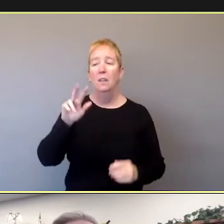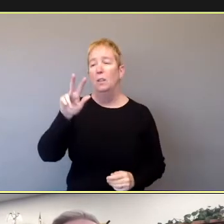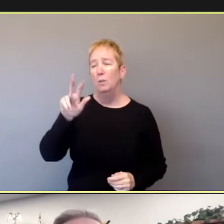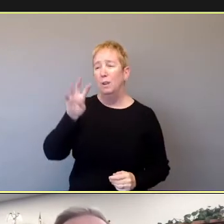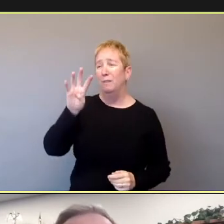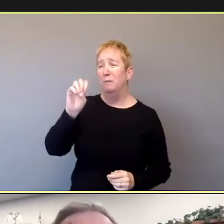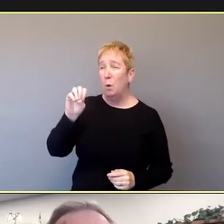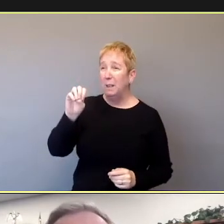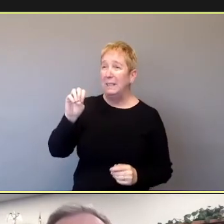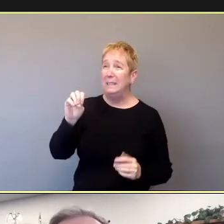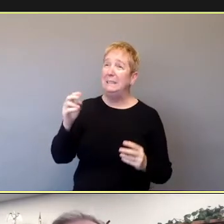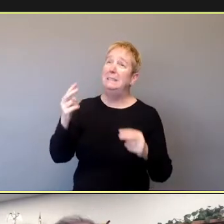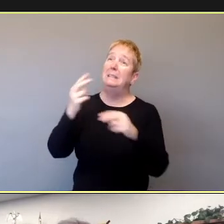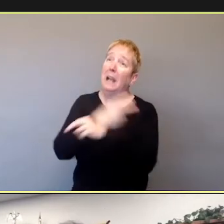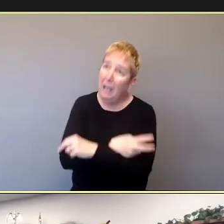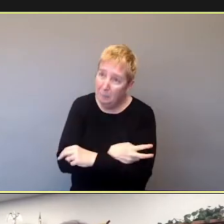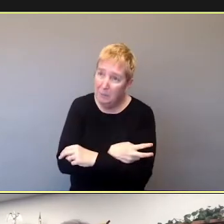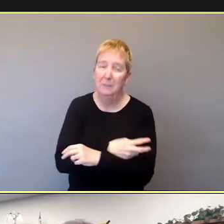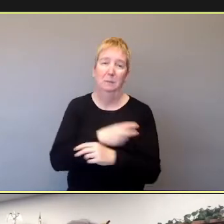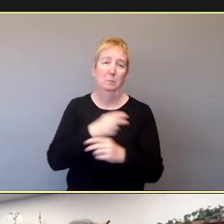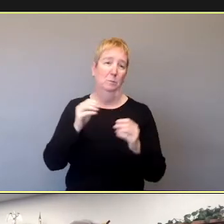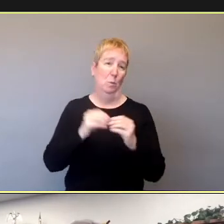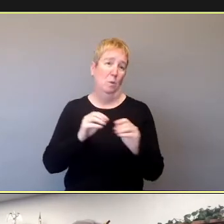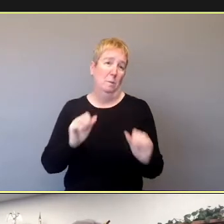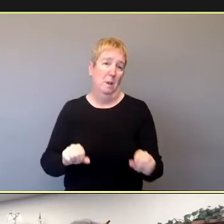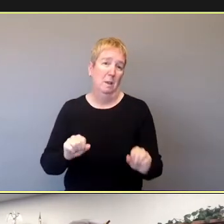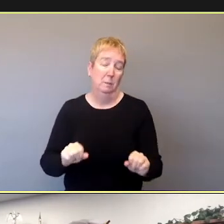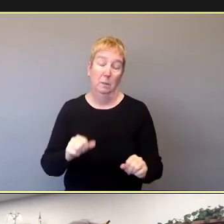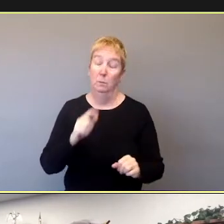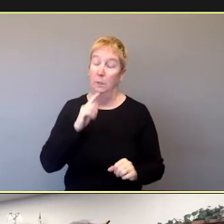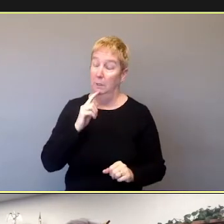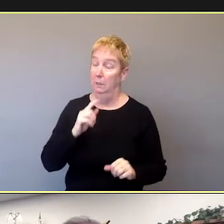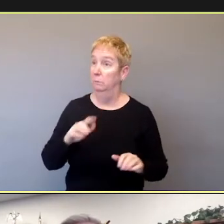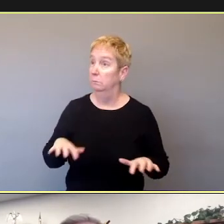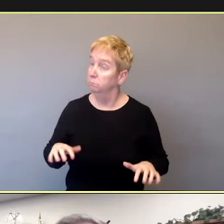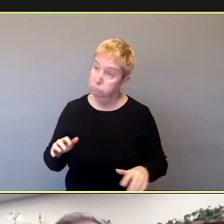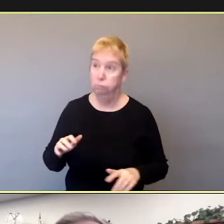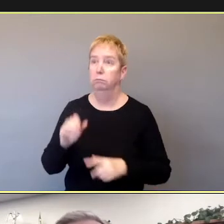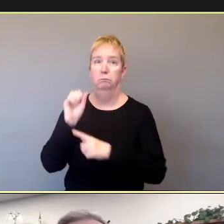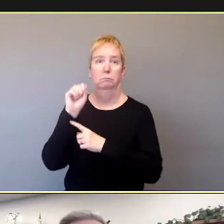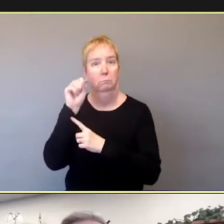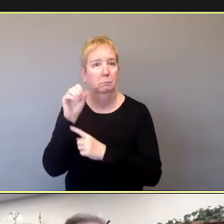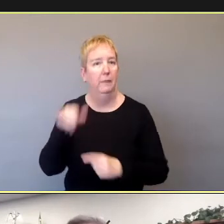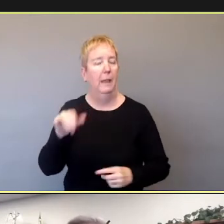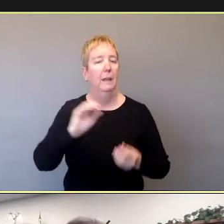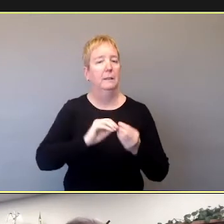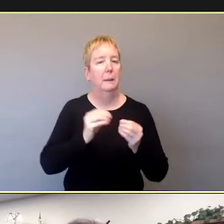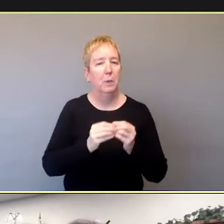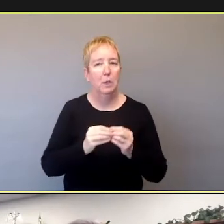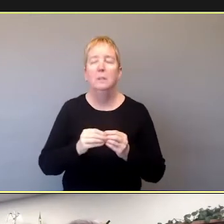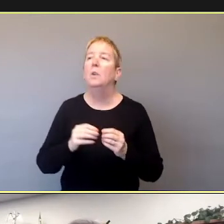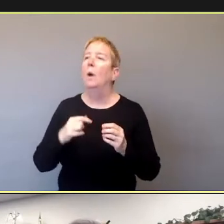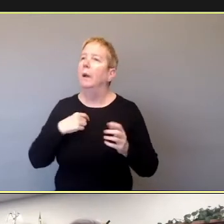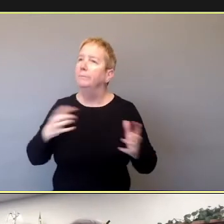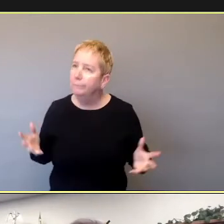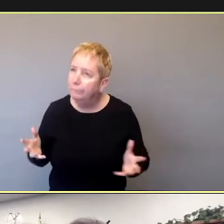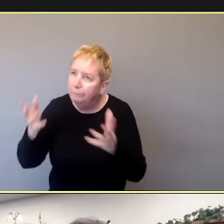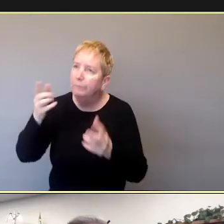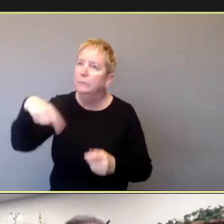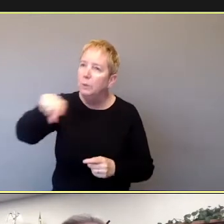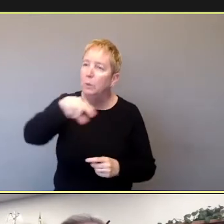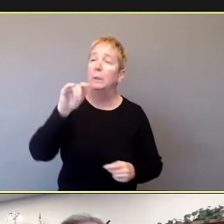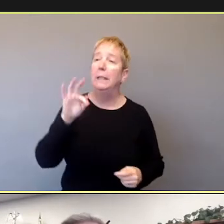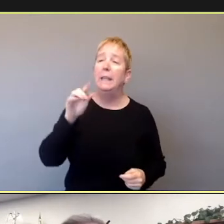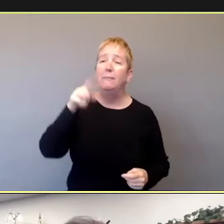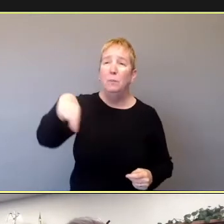So striking statistics. Would encourage all older individuals, particularly if you have risk factors, to continue